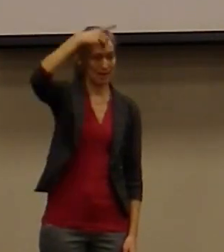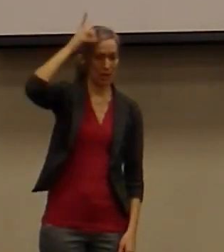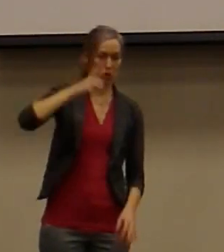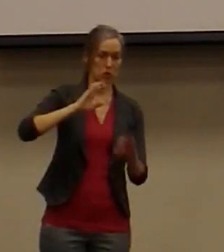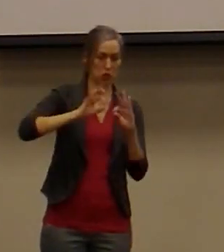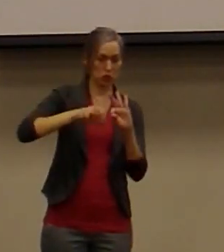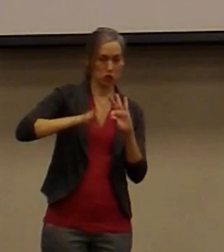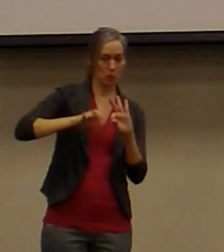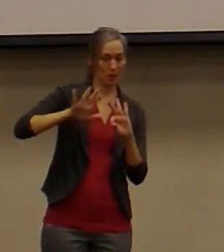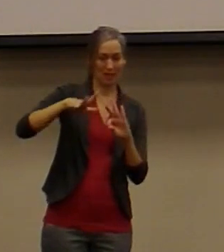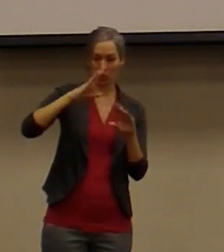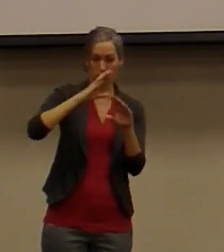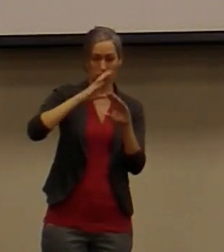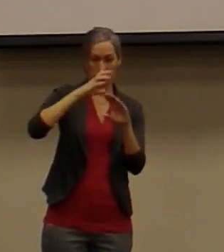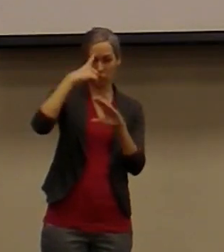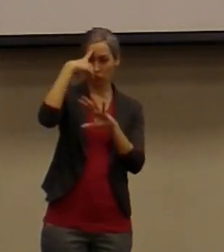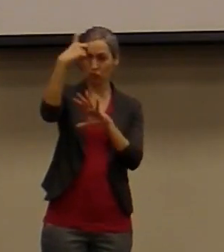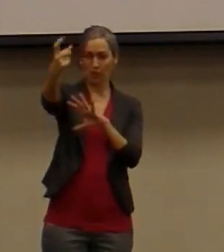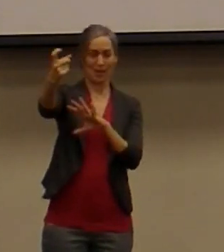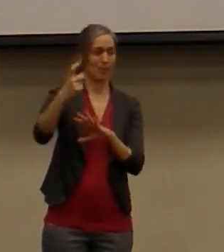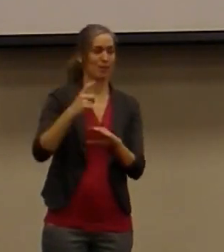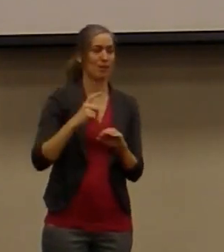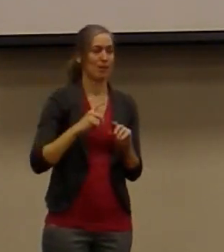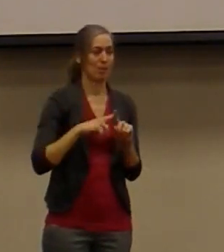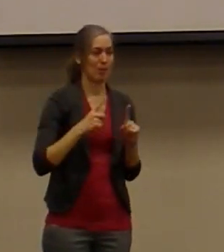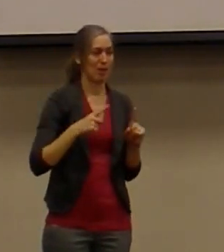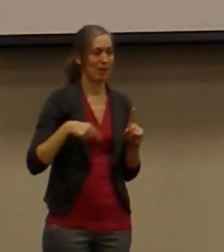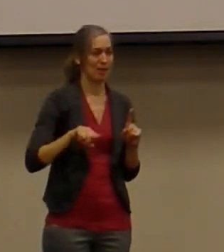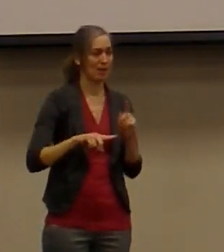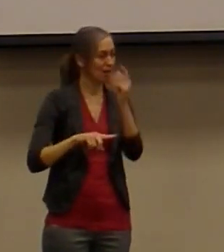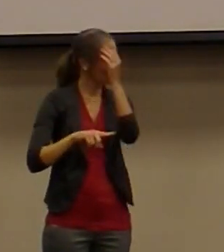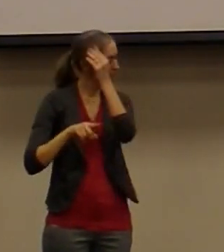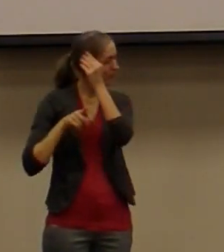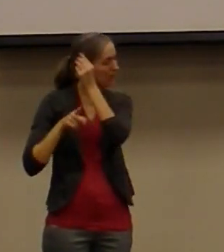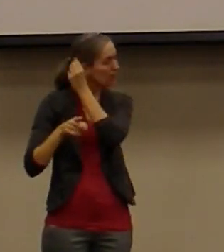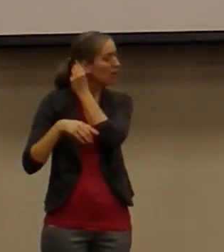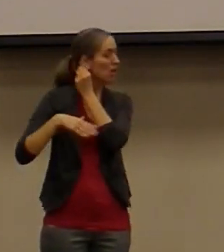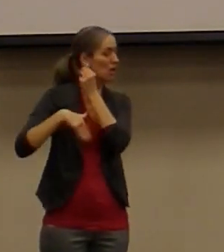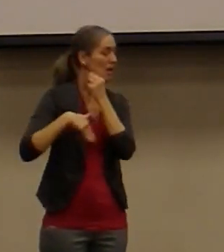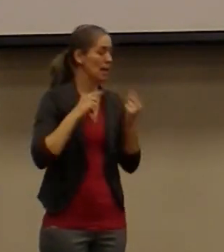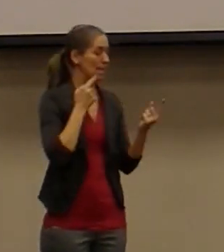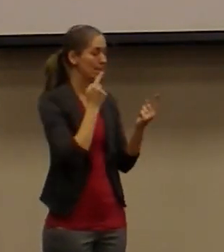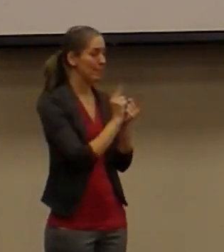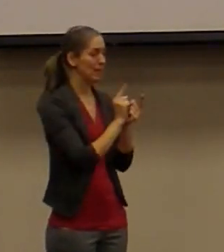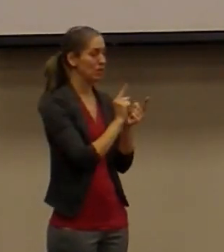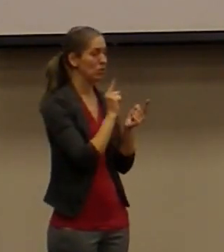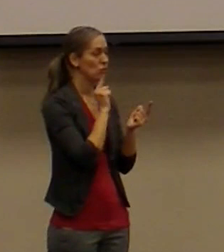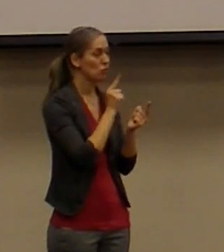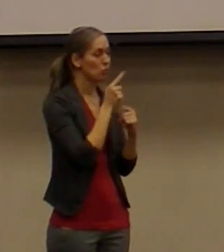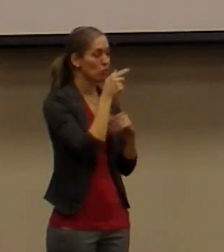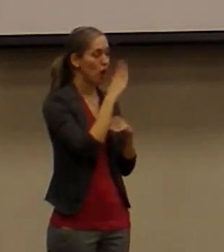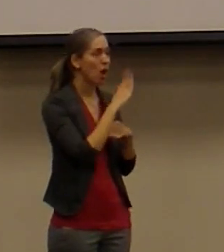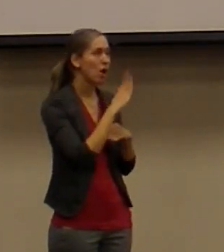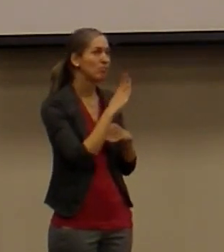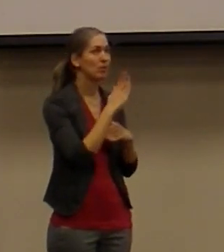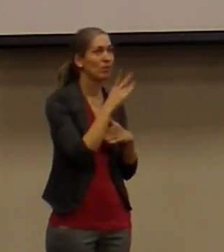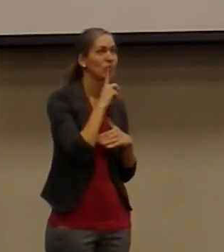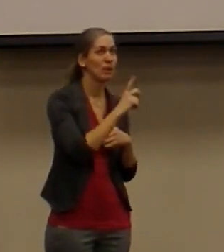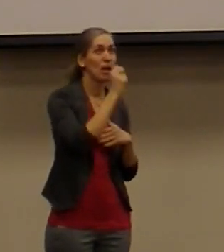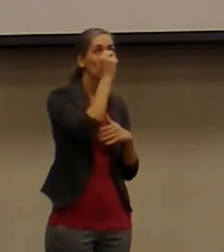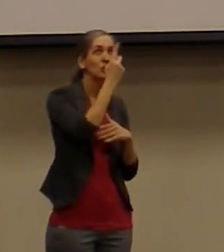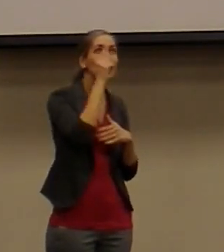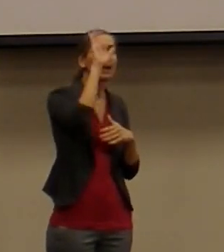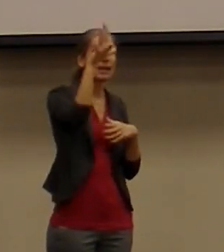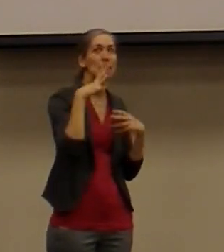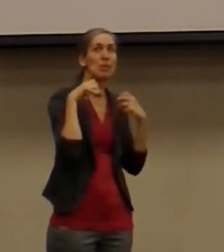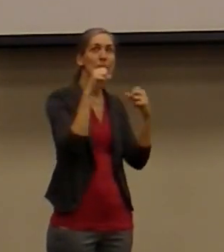dream, but he did not meet the one true God from the standpoint of what his power was in terms of